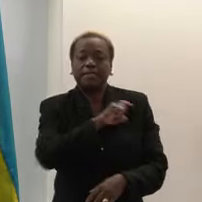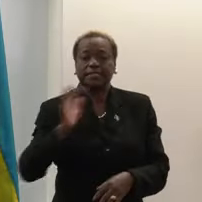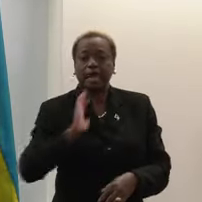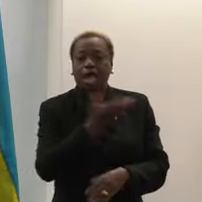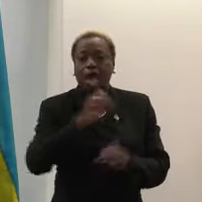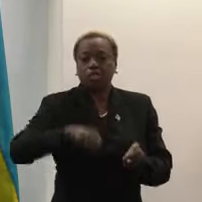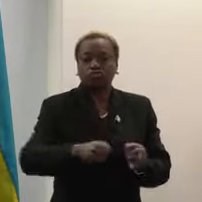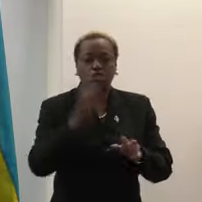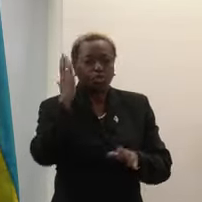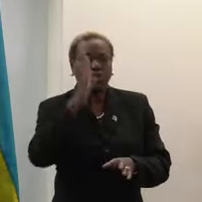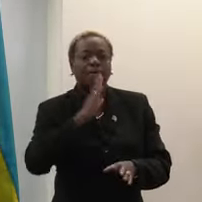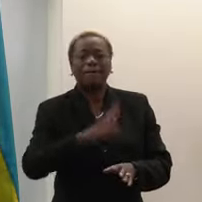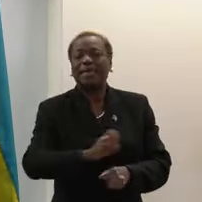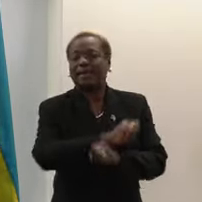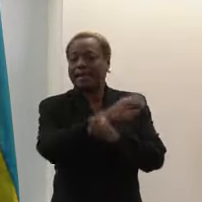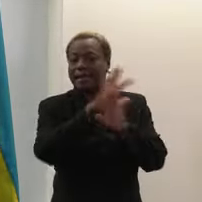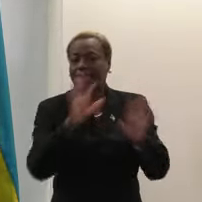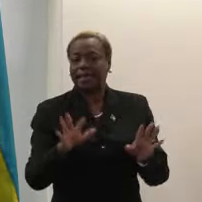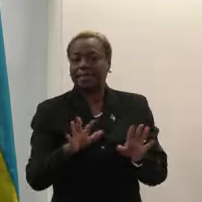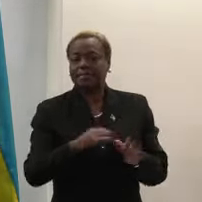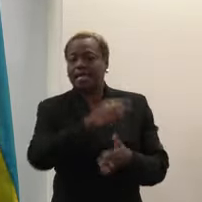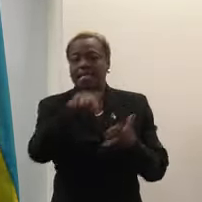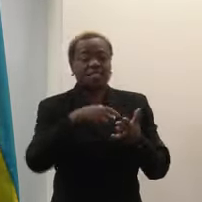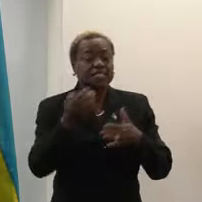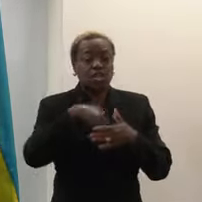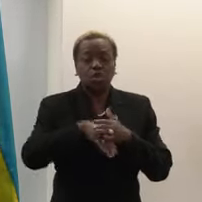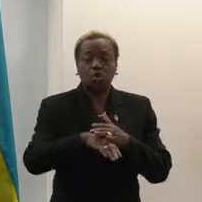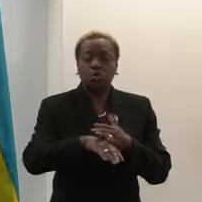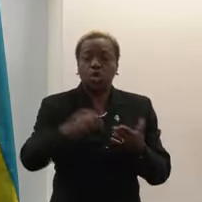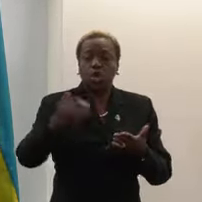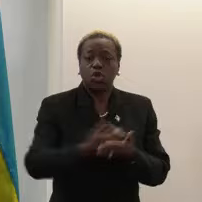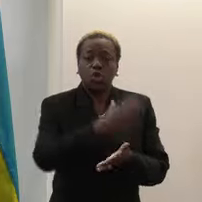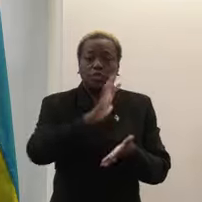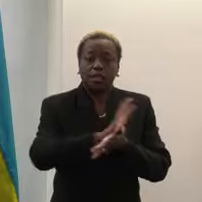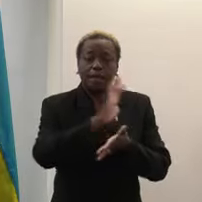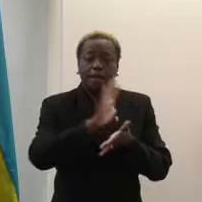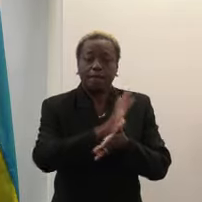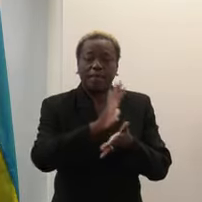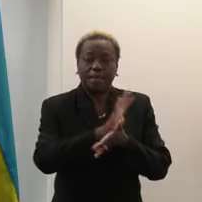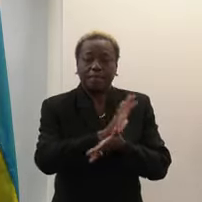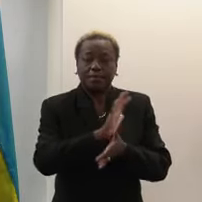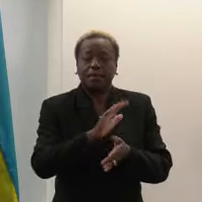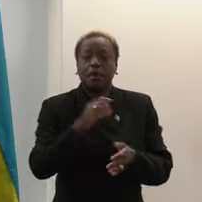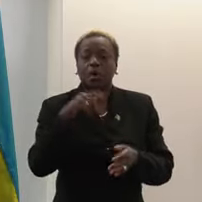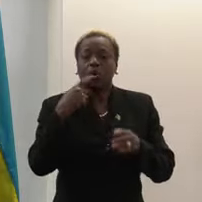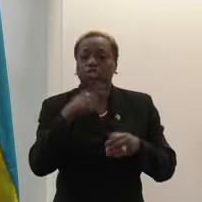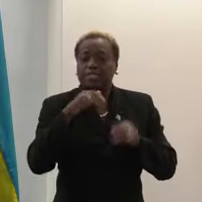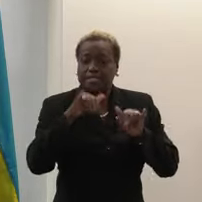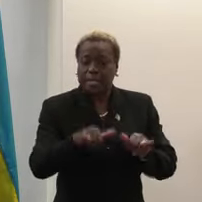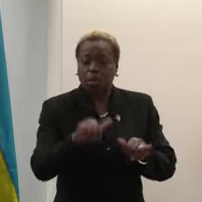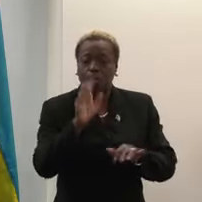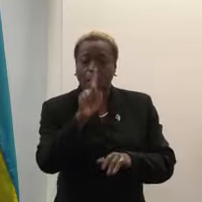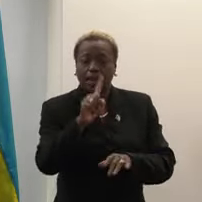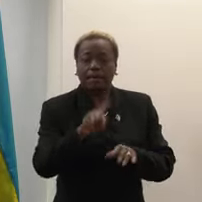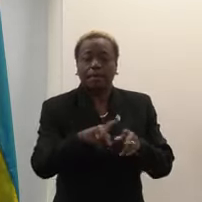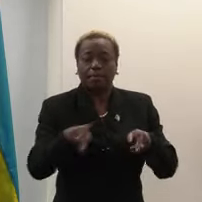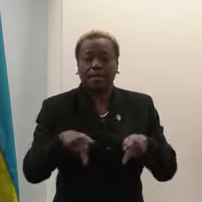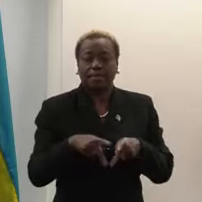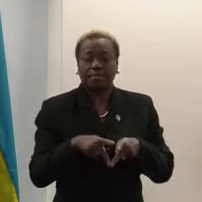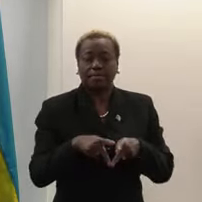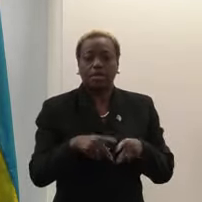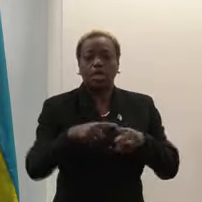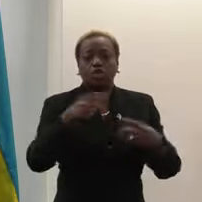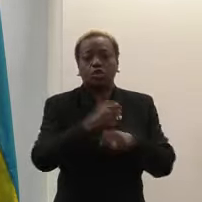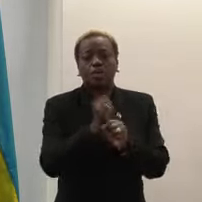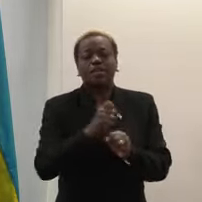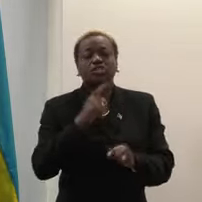cleared. This does not include newspaper vendors who should remain at one location. To